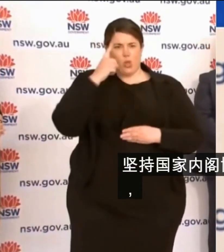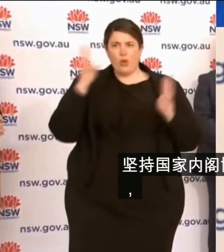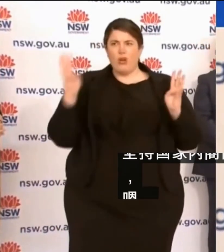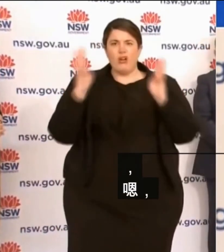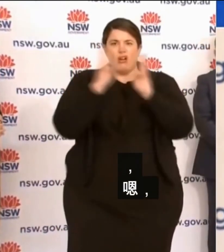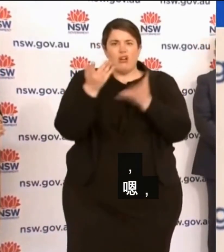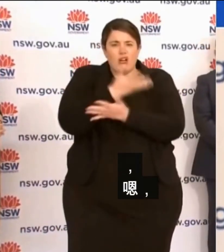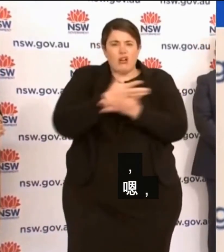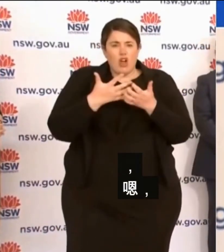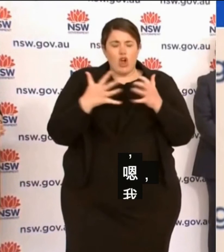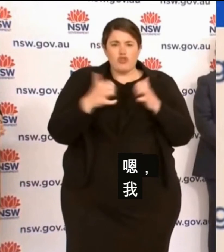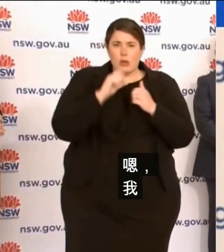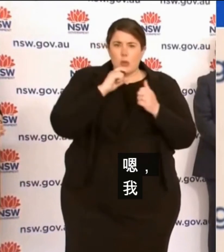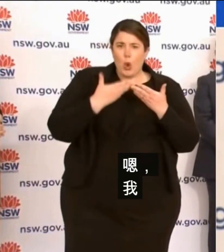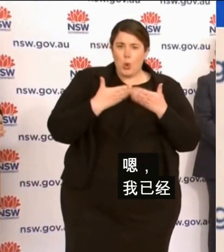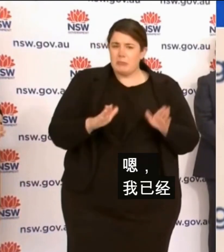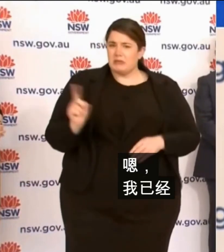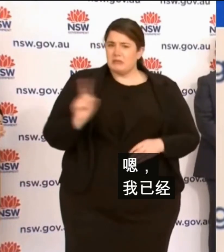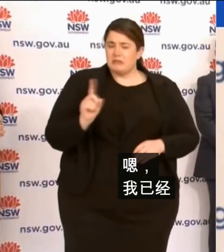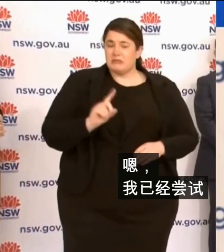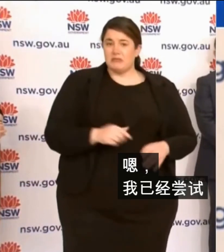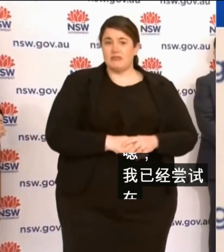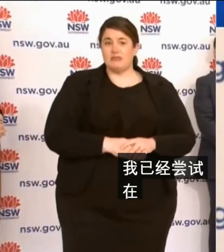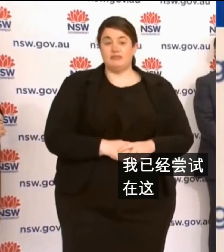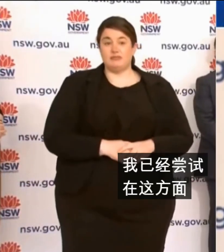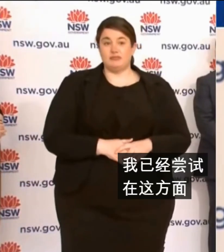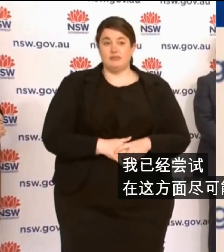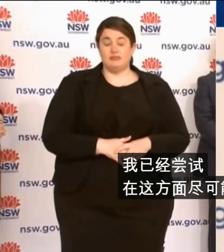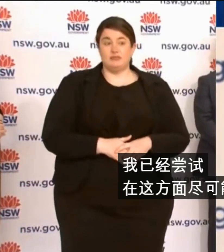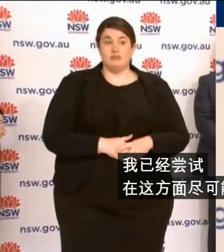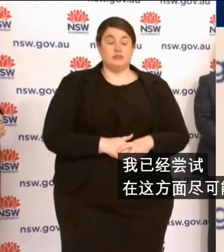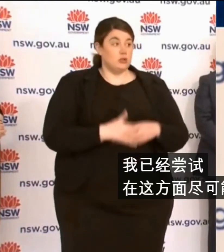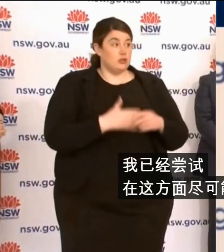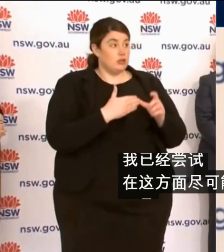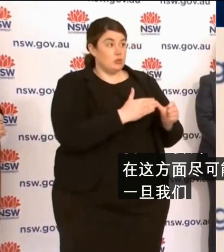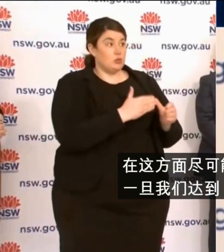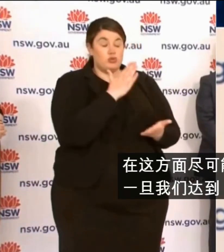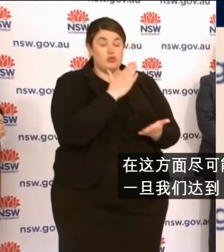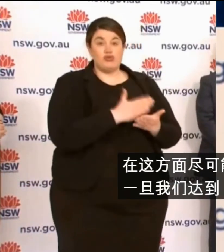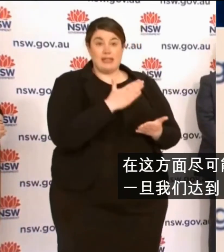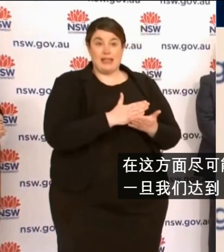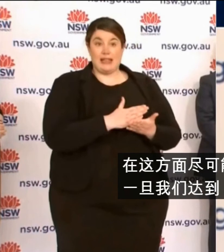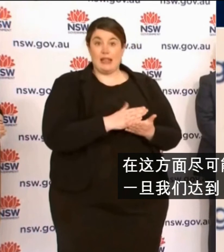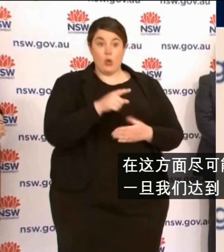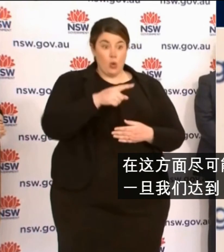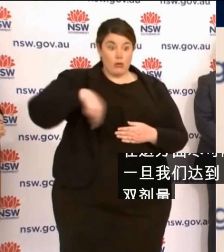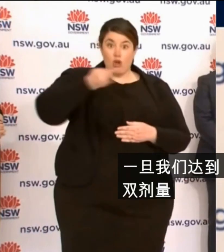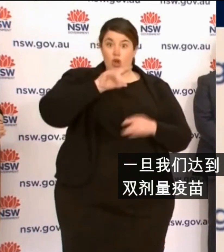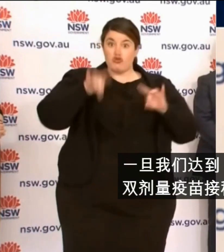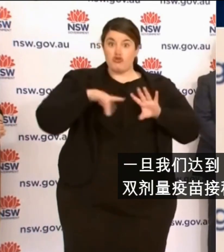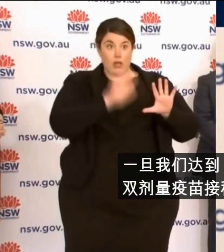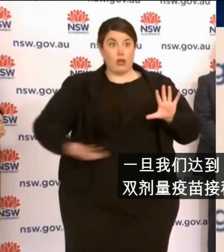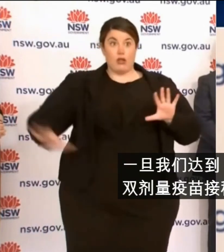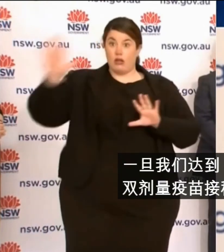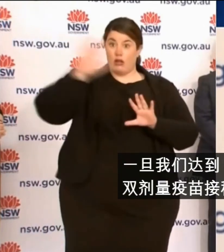and I've tried to be as direct and as real about this as possible, but every state, once we get to 80% double